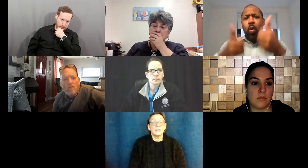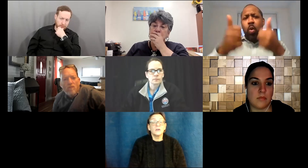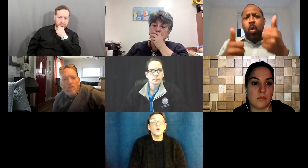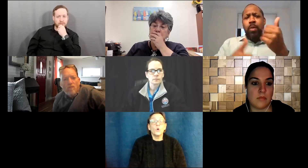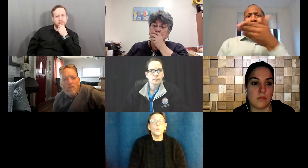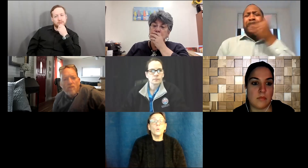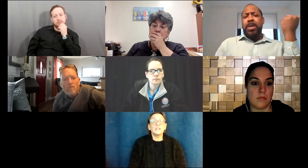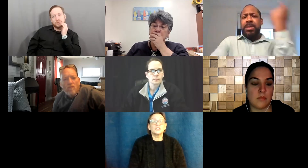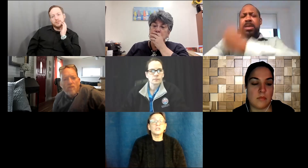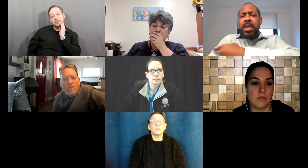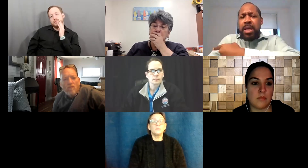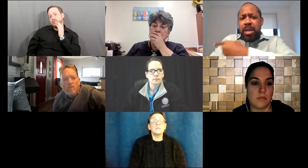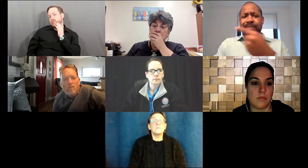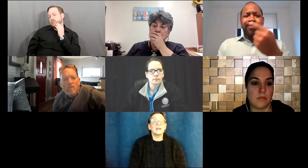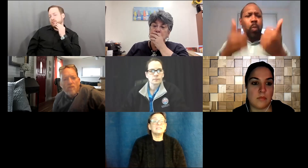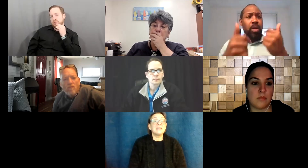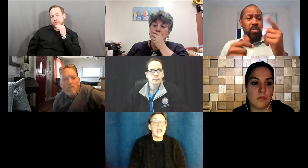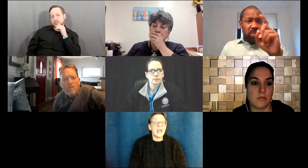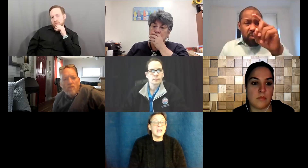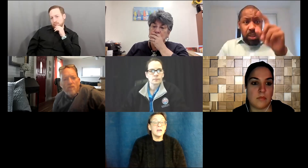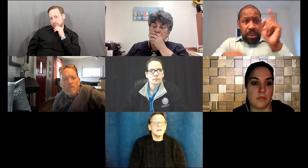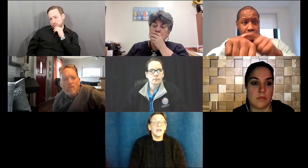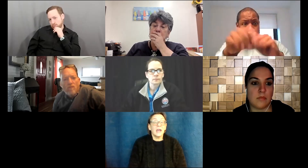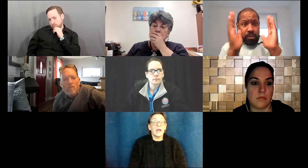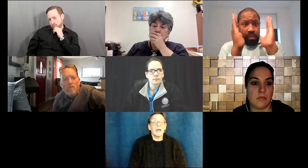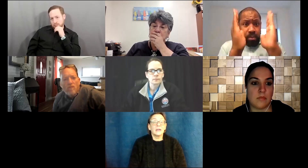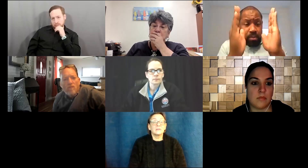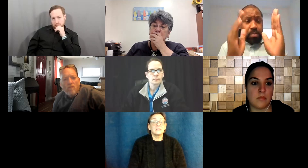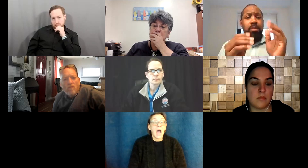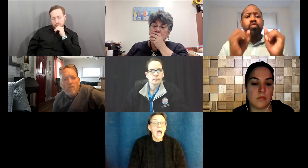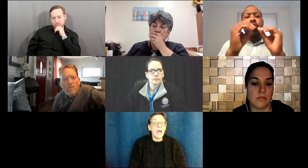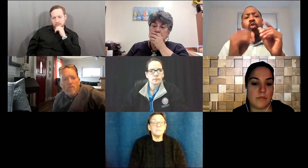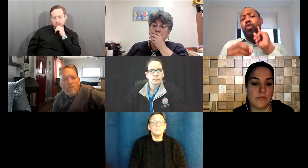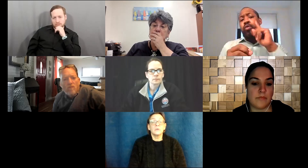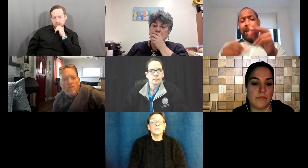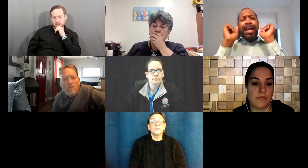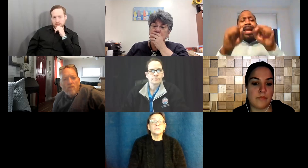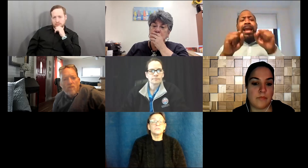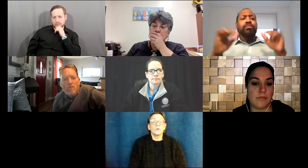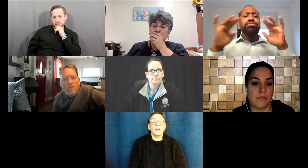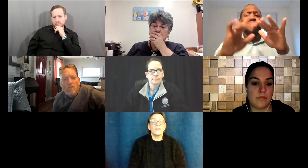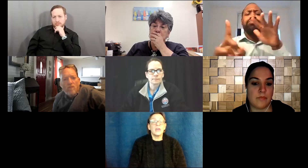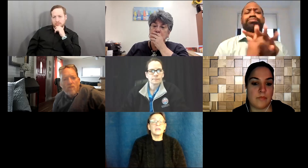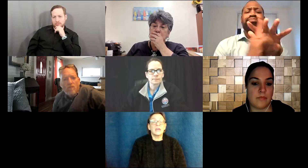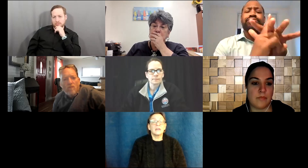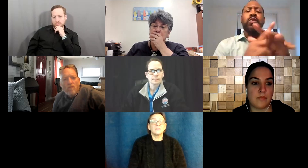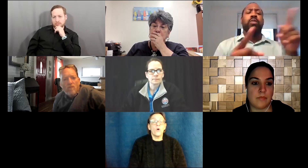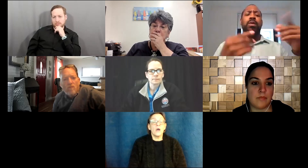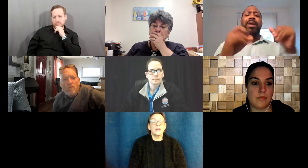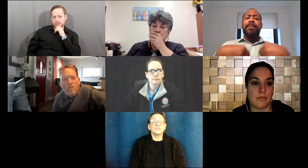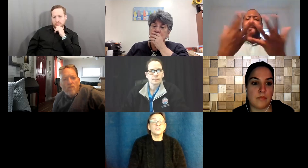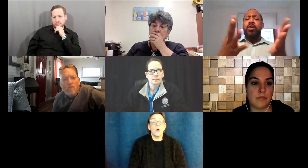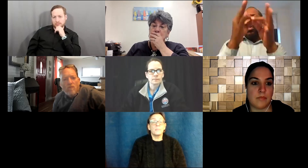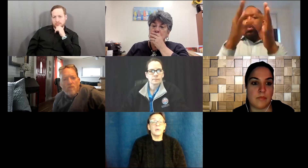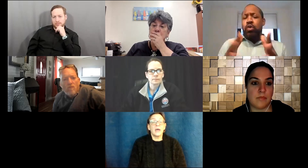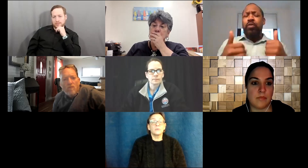identify which would be the best day and time so that they can go